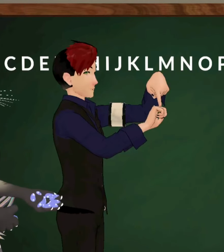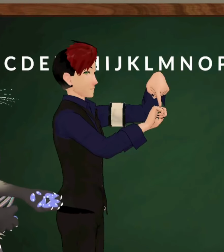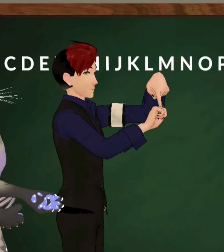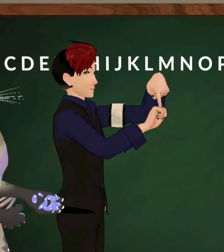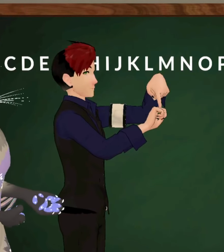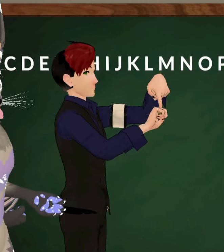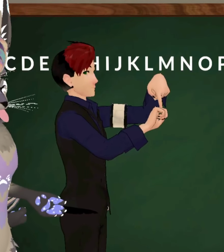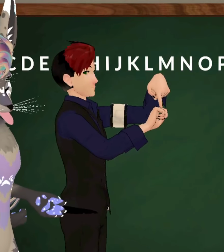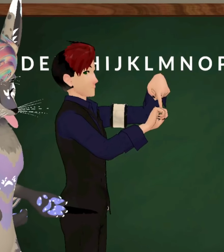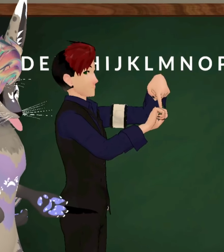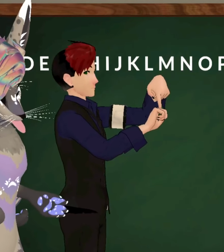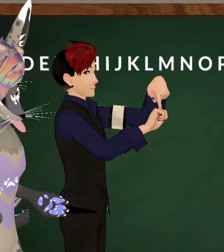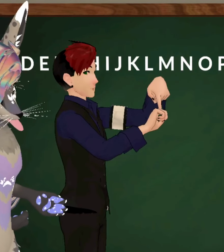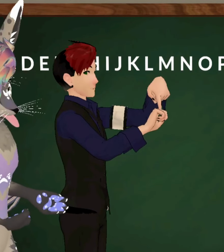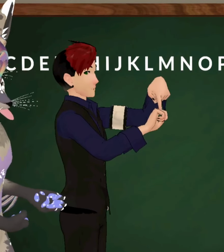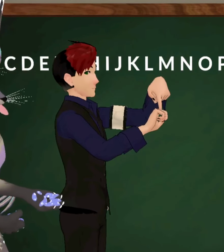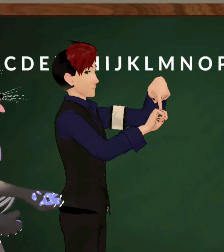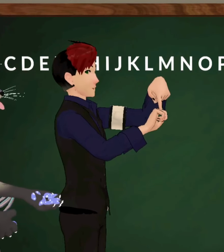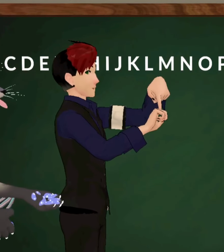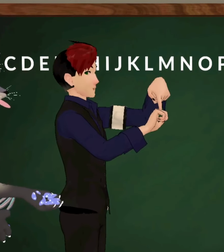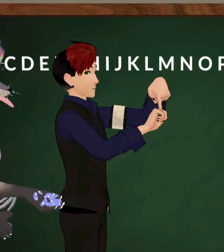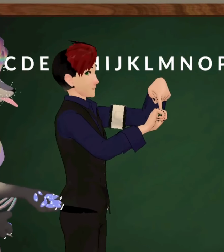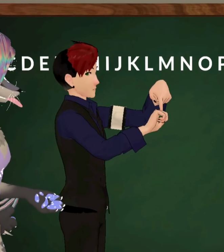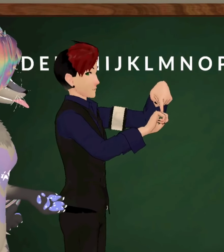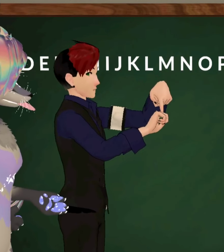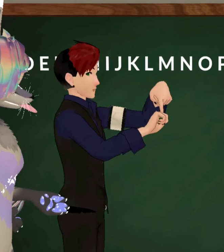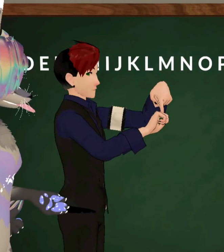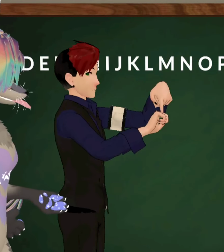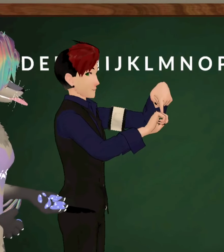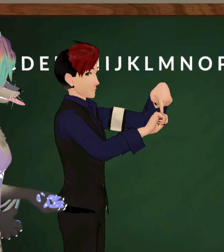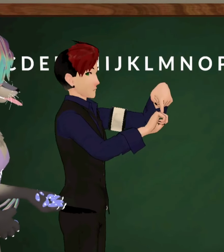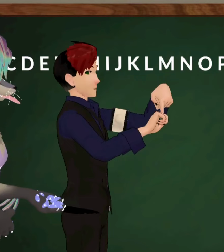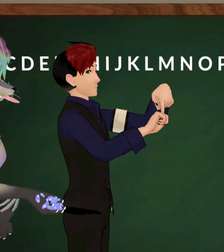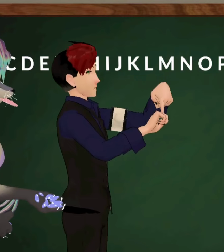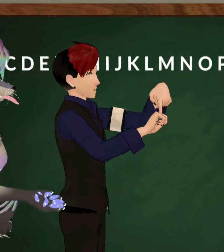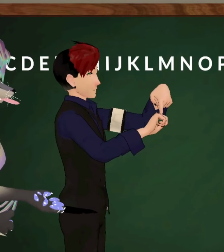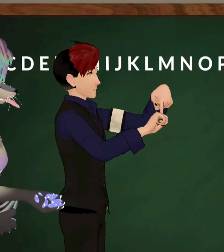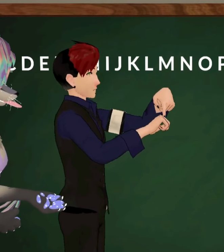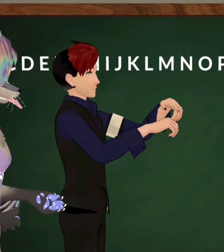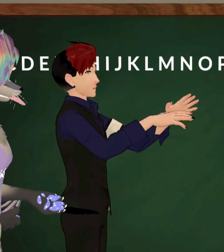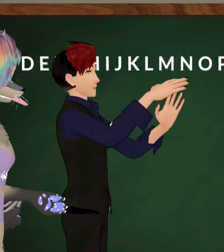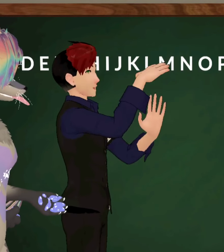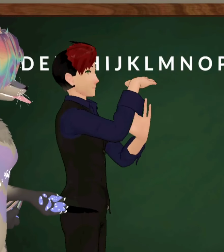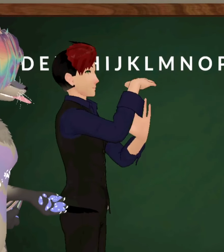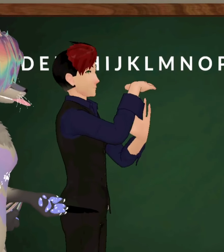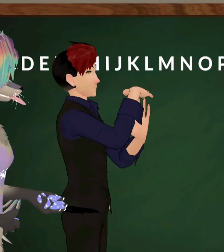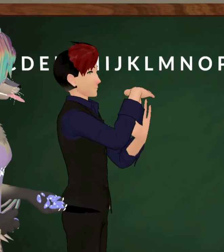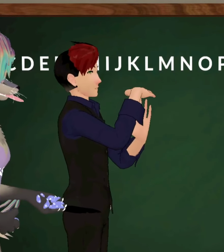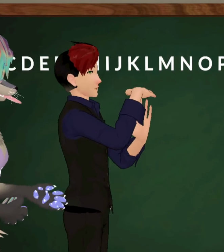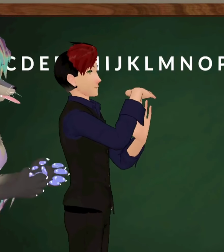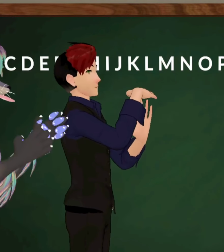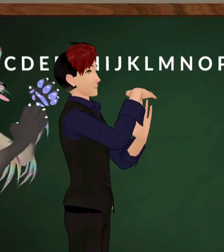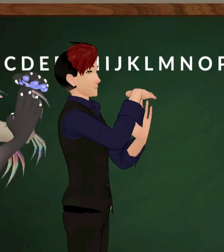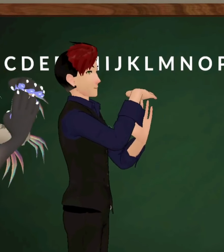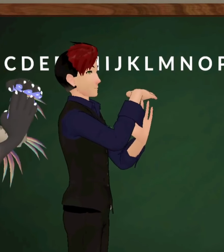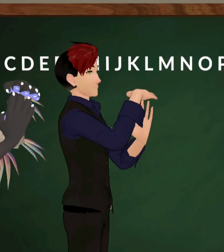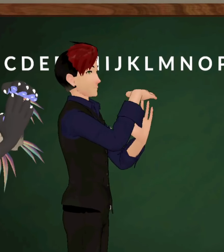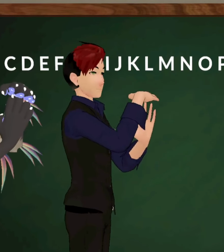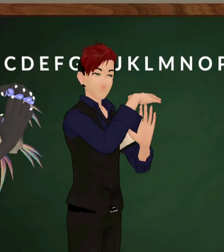middle finger. Again, something we can't do in VR and show correctly, so we have adapted it as well to T, to timeout. You're